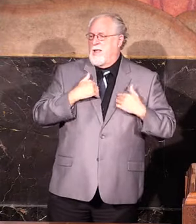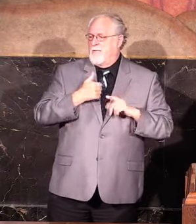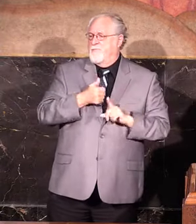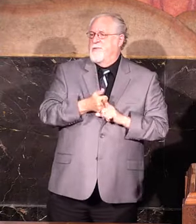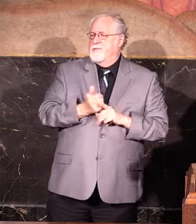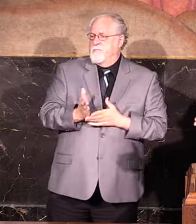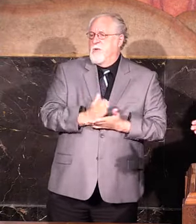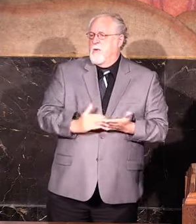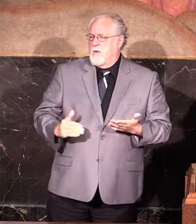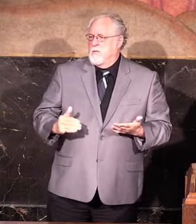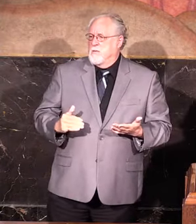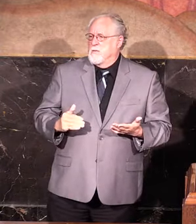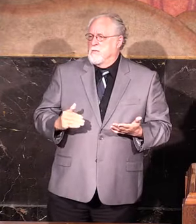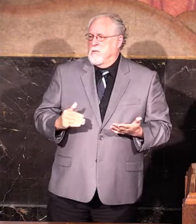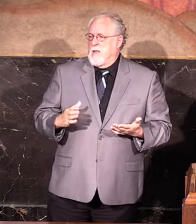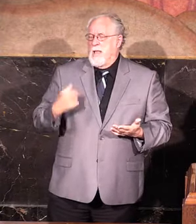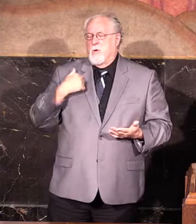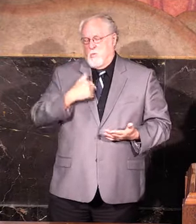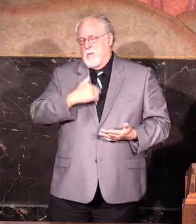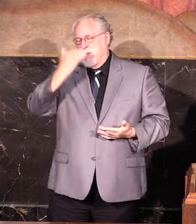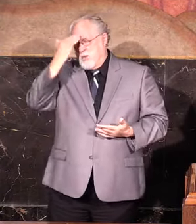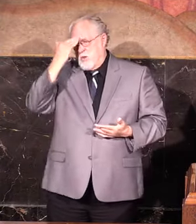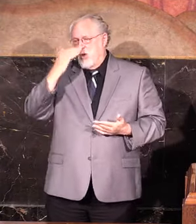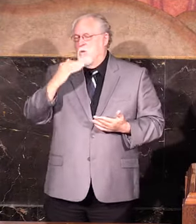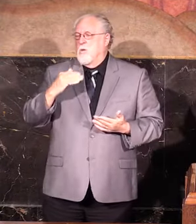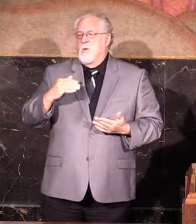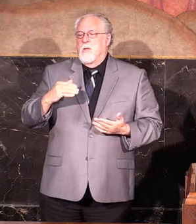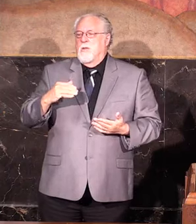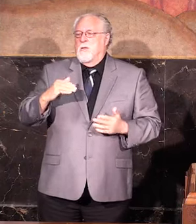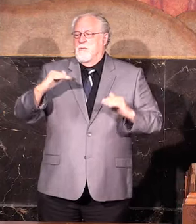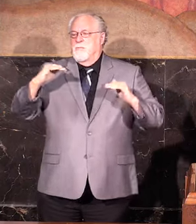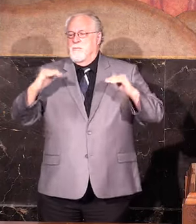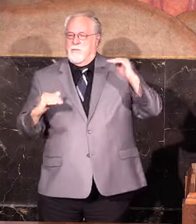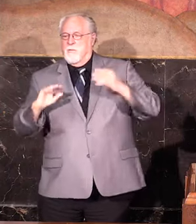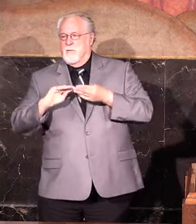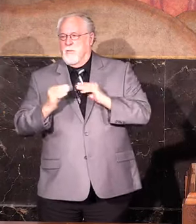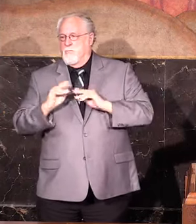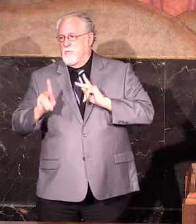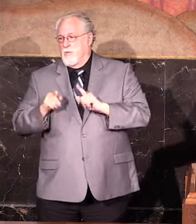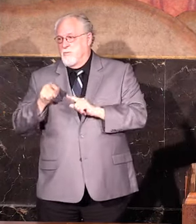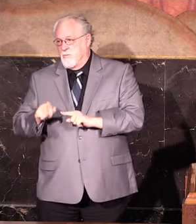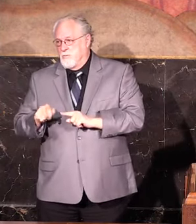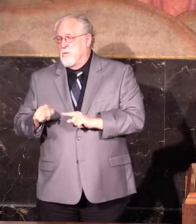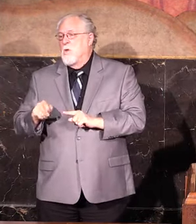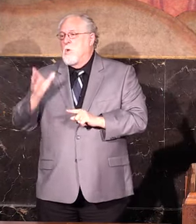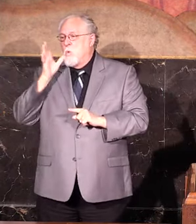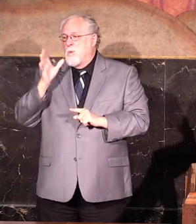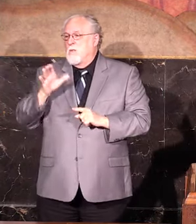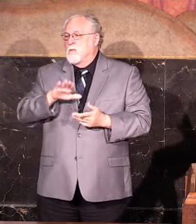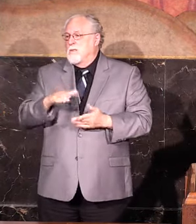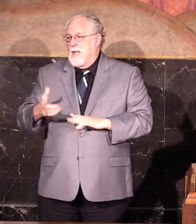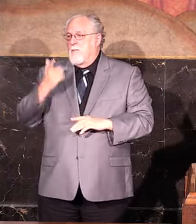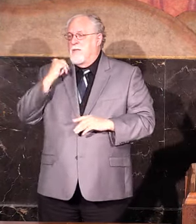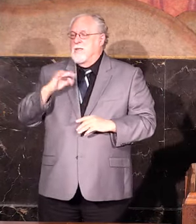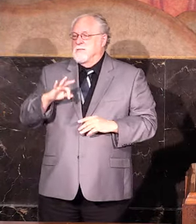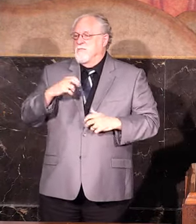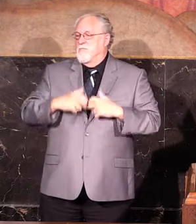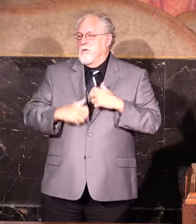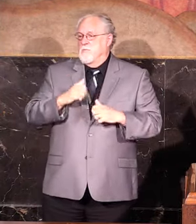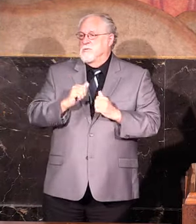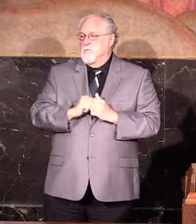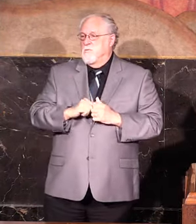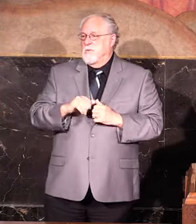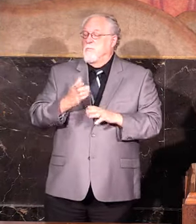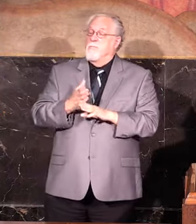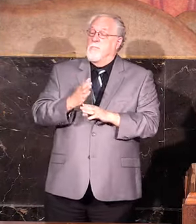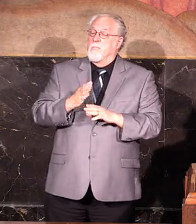of that, and we know that a disproportionate number of those individuals are going to have died because of complications related to